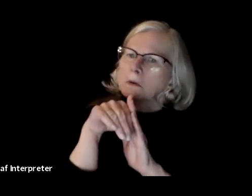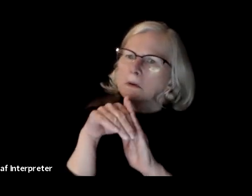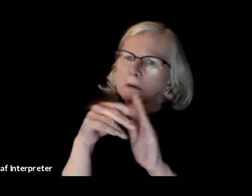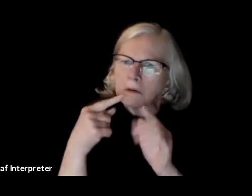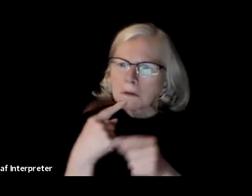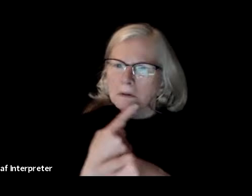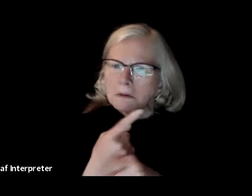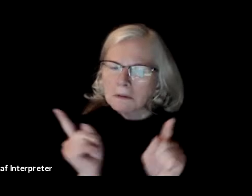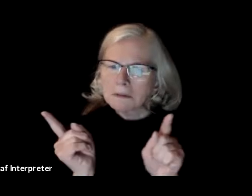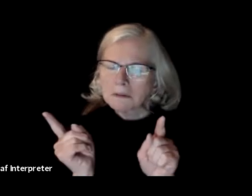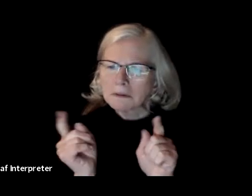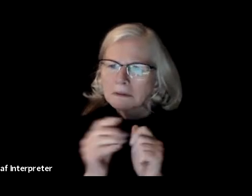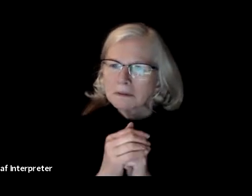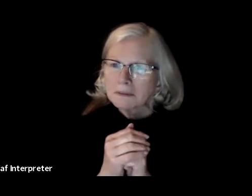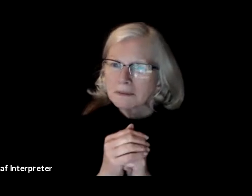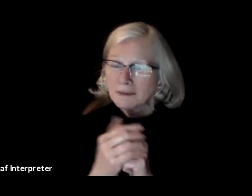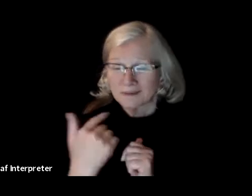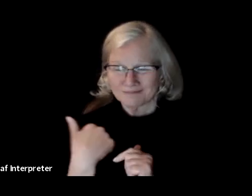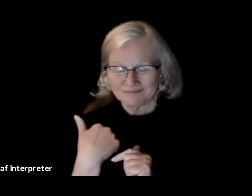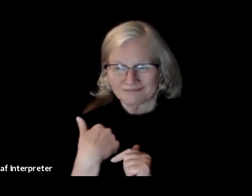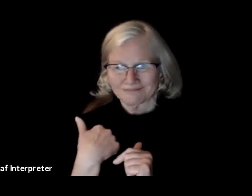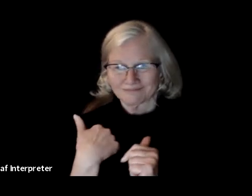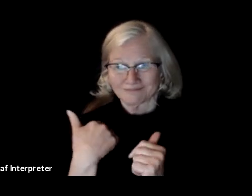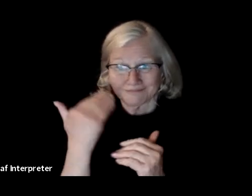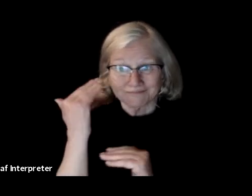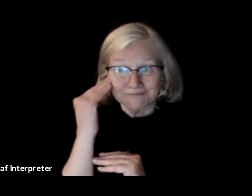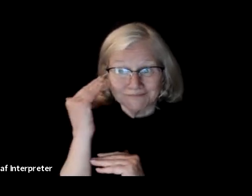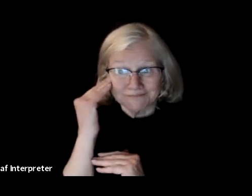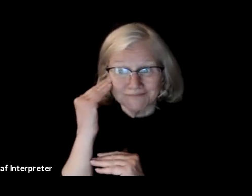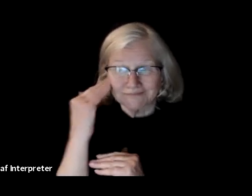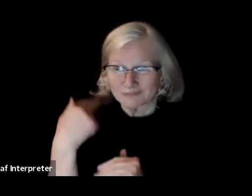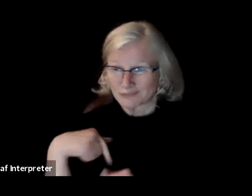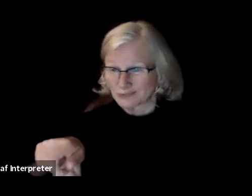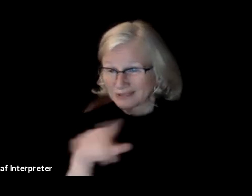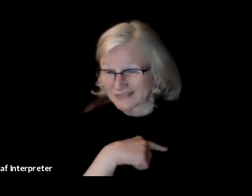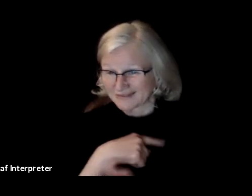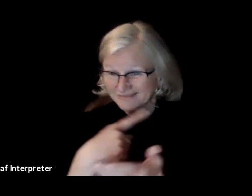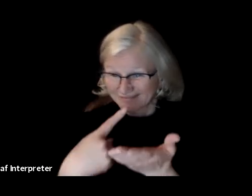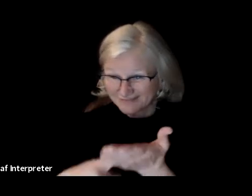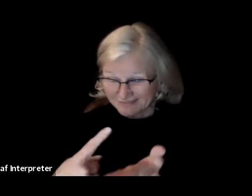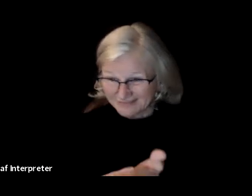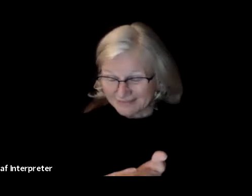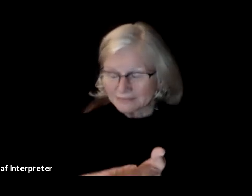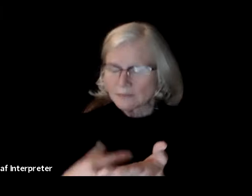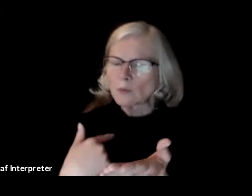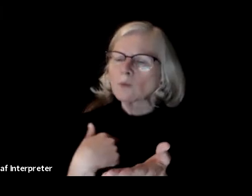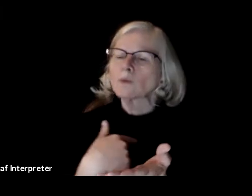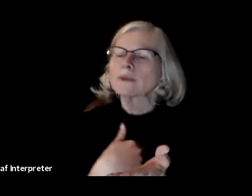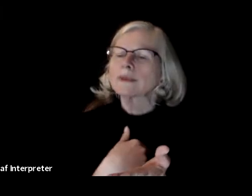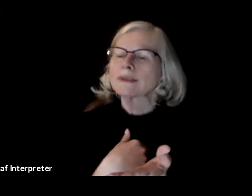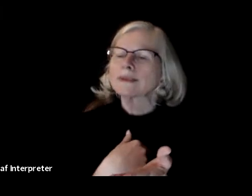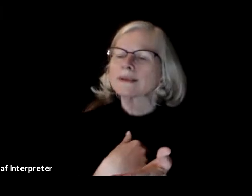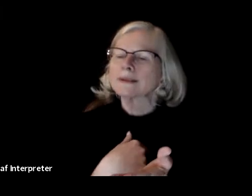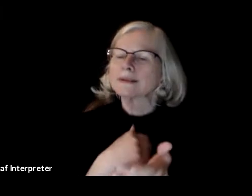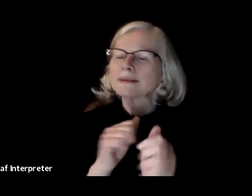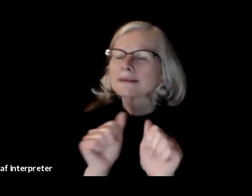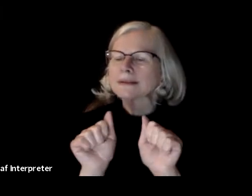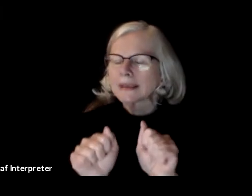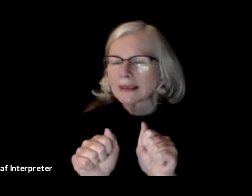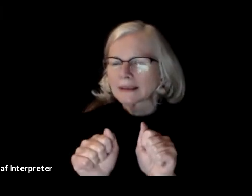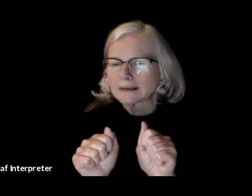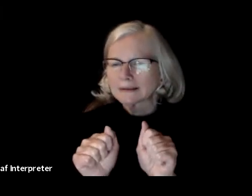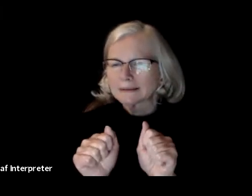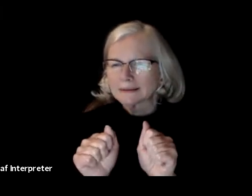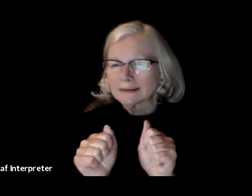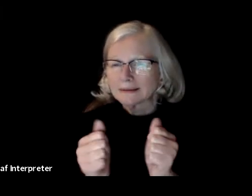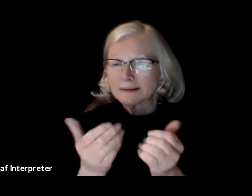because, as we've been talking about, we do have the potential for another spike in cases and the negative